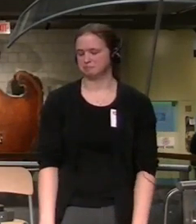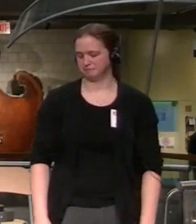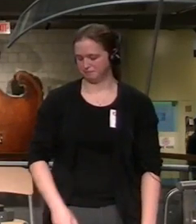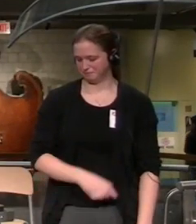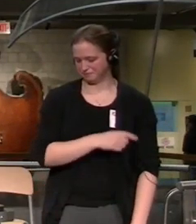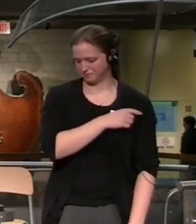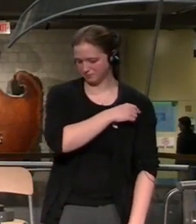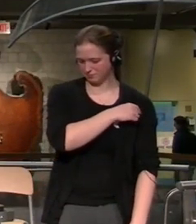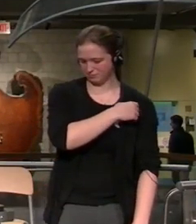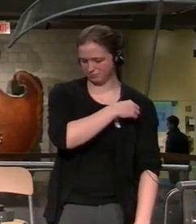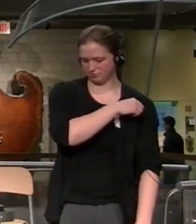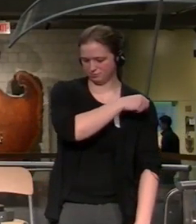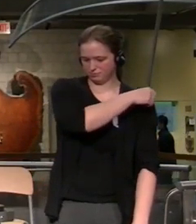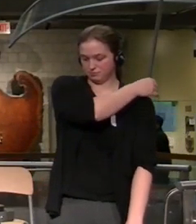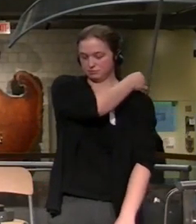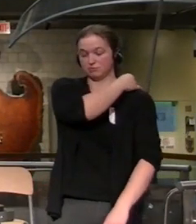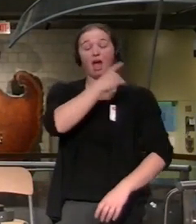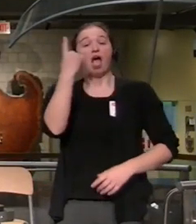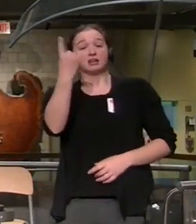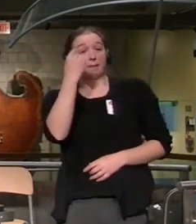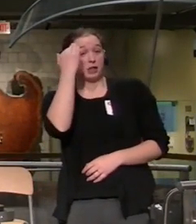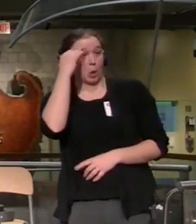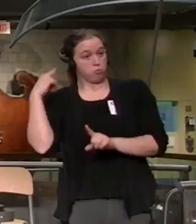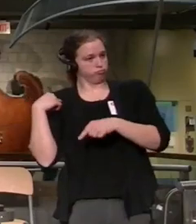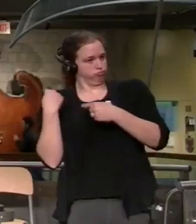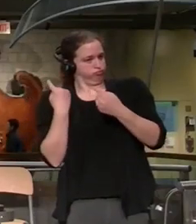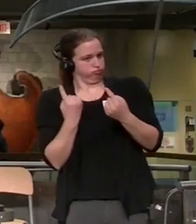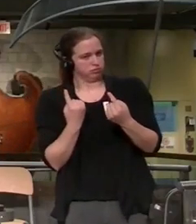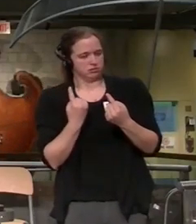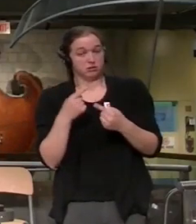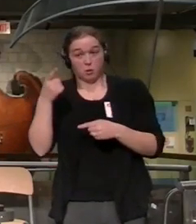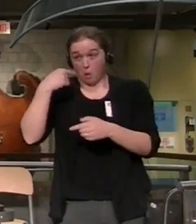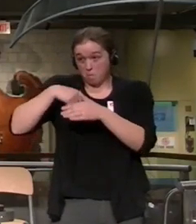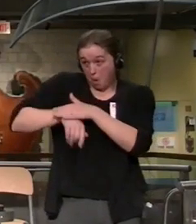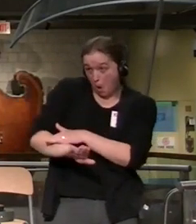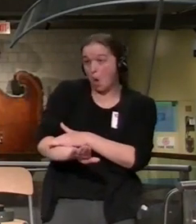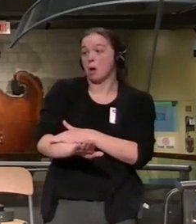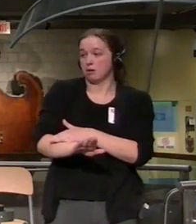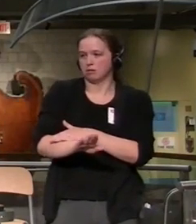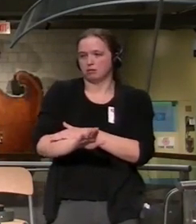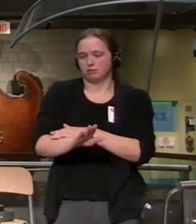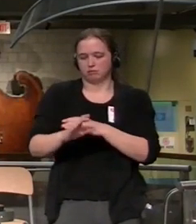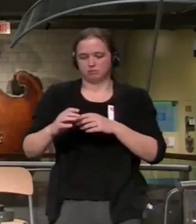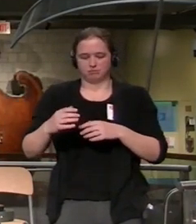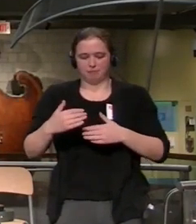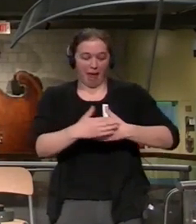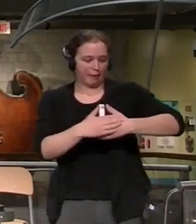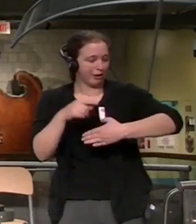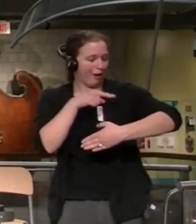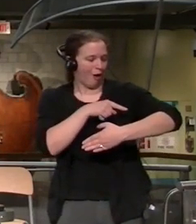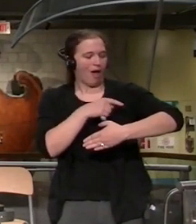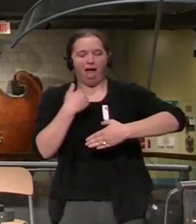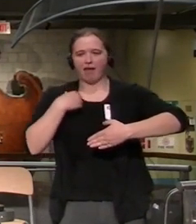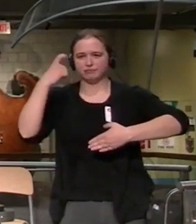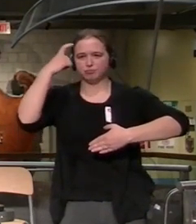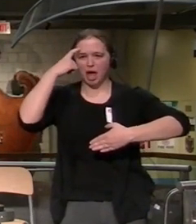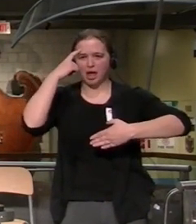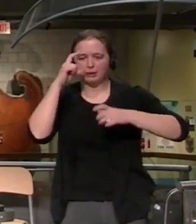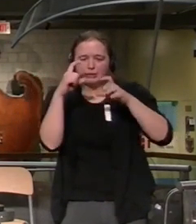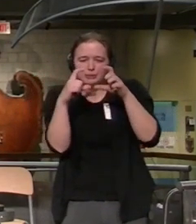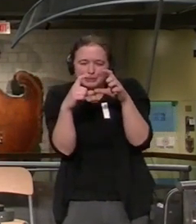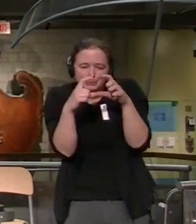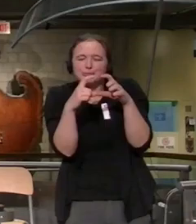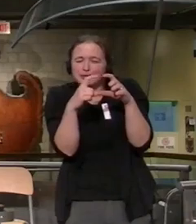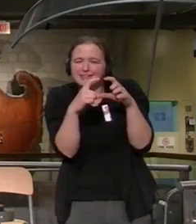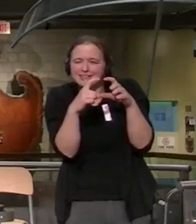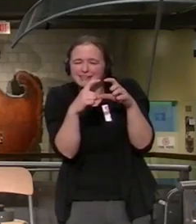most interesting is that when you're born, clearly you have a small brain that's got a lot of work to do. Interestingly, it's really in the